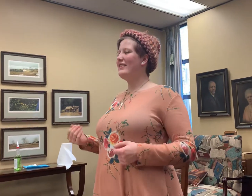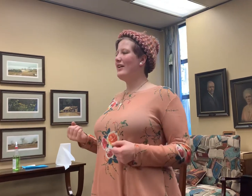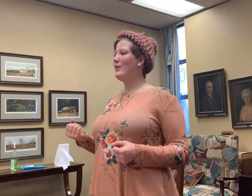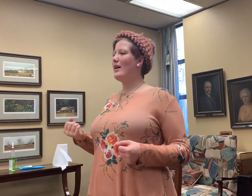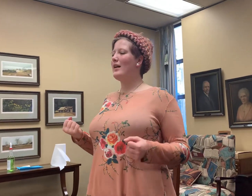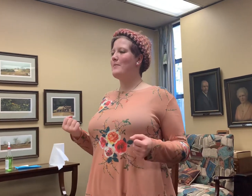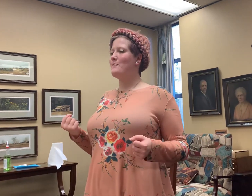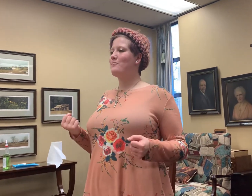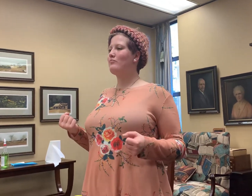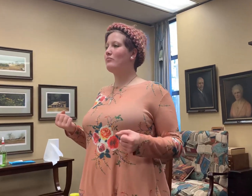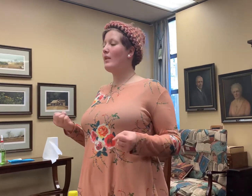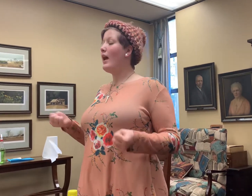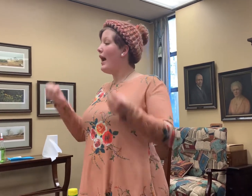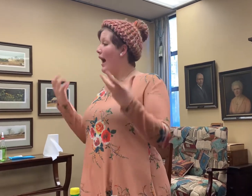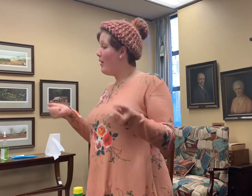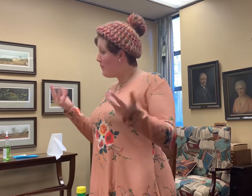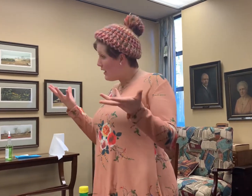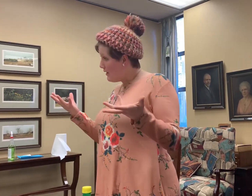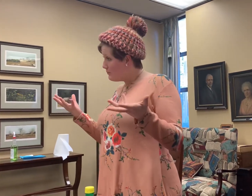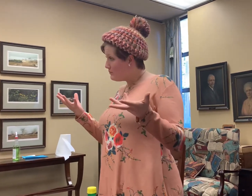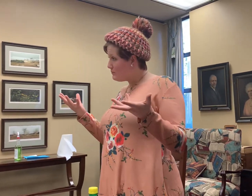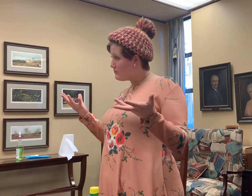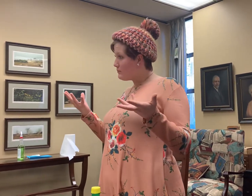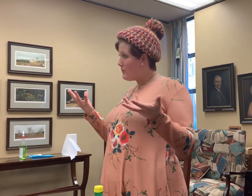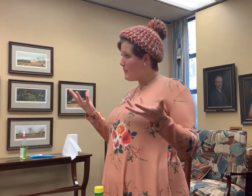So, how many